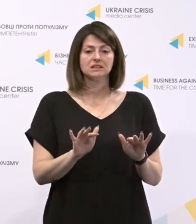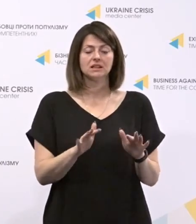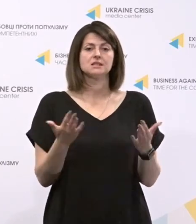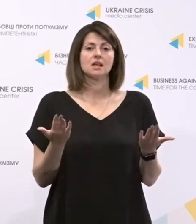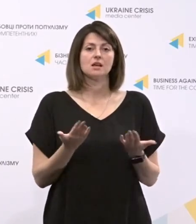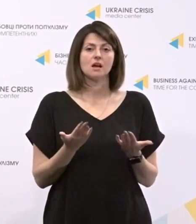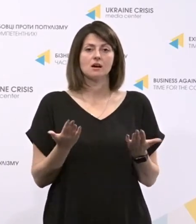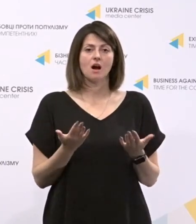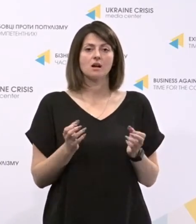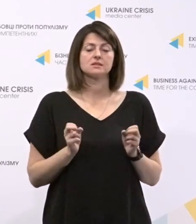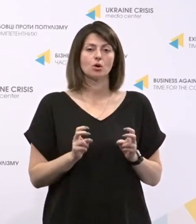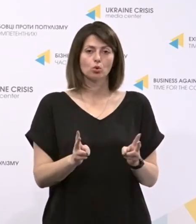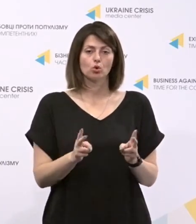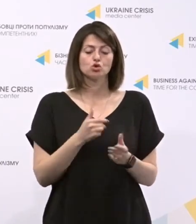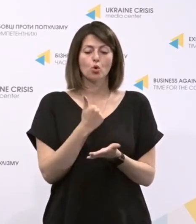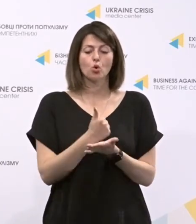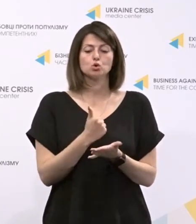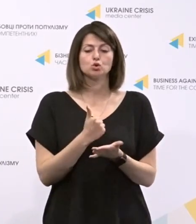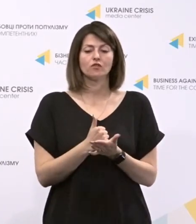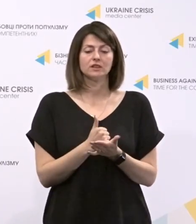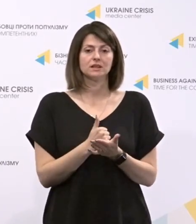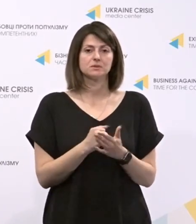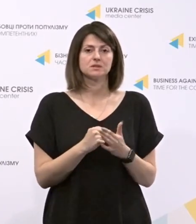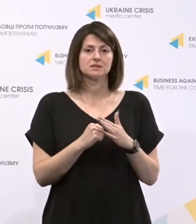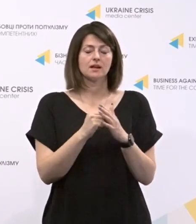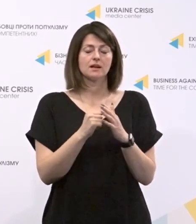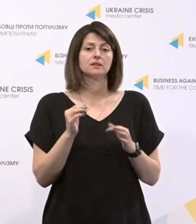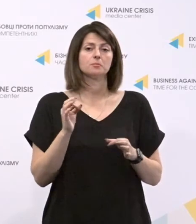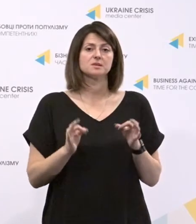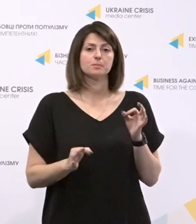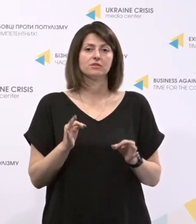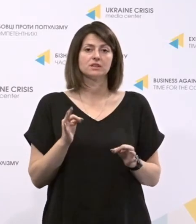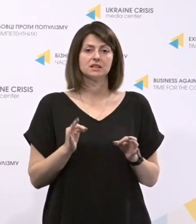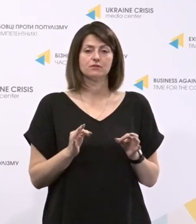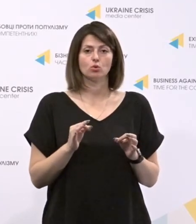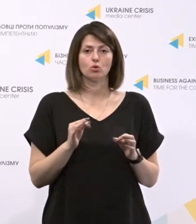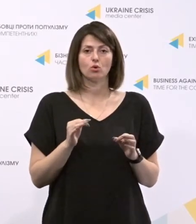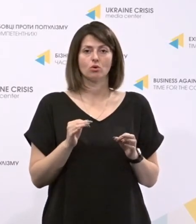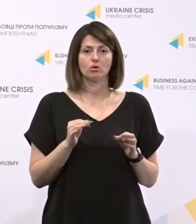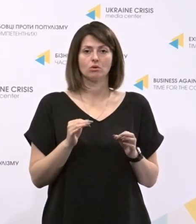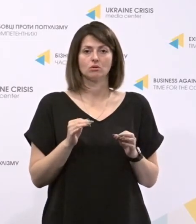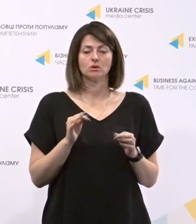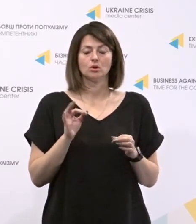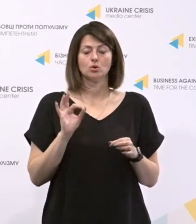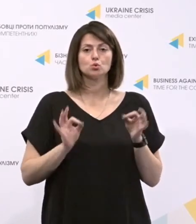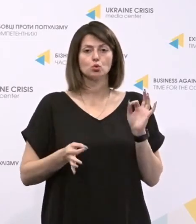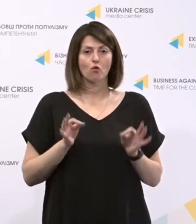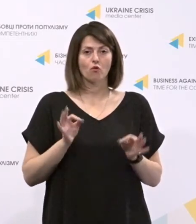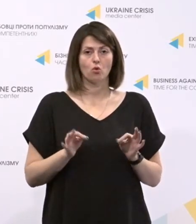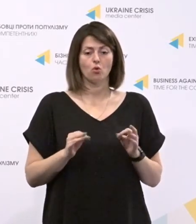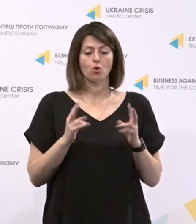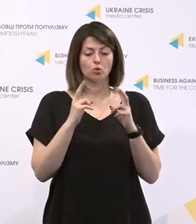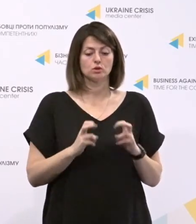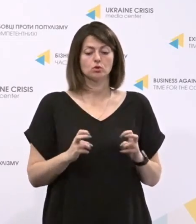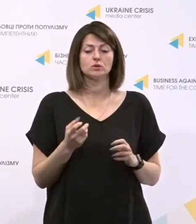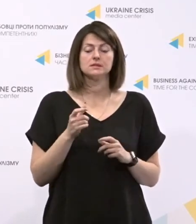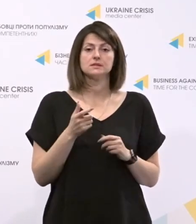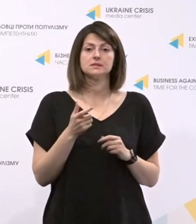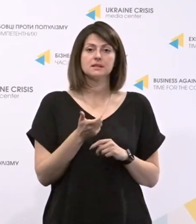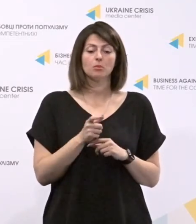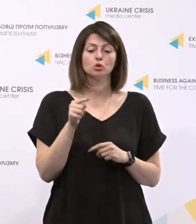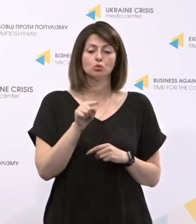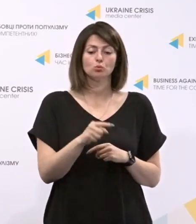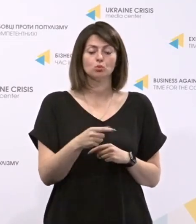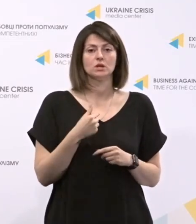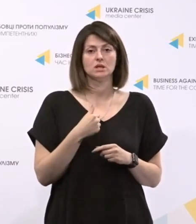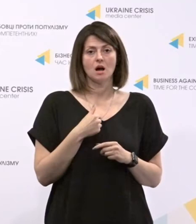Therefore, I call on the government of Ukraine to ensure that judges dealing with conflict-related criminal cases are